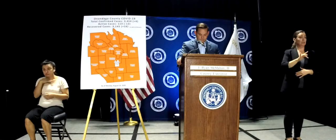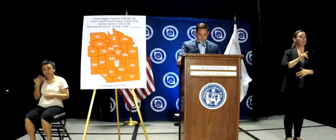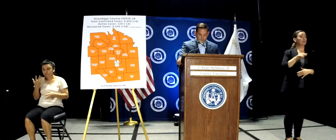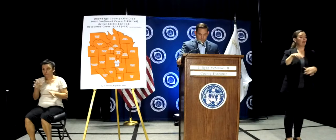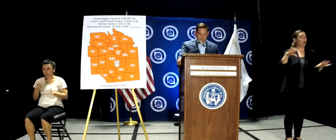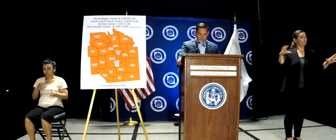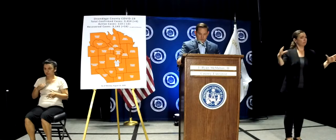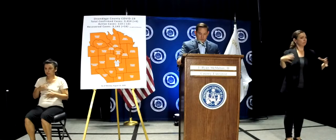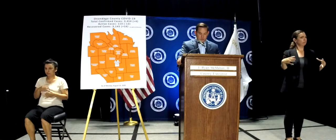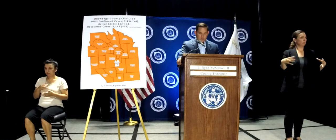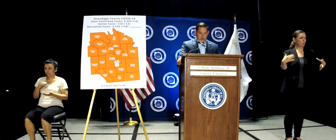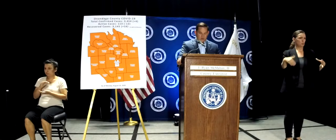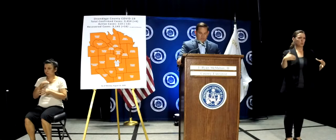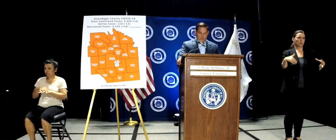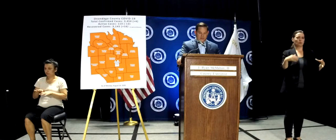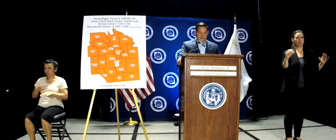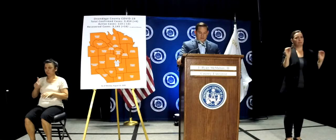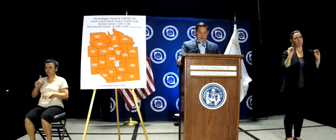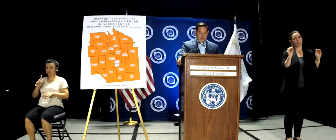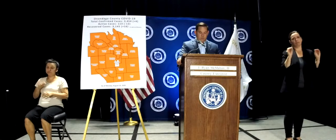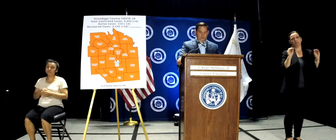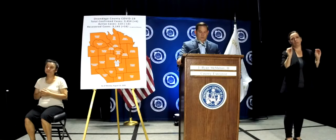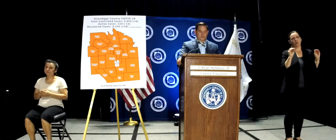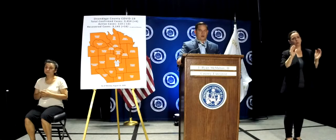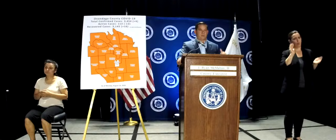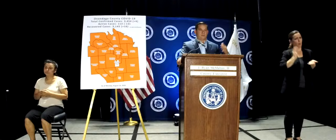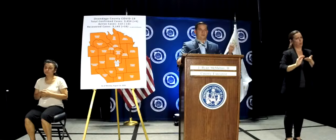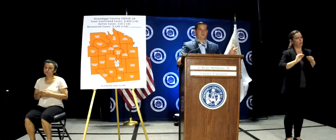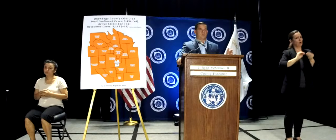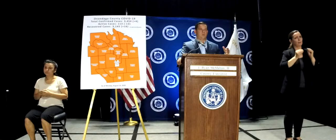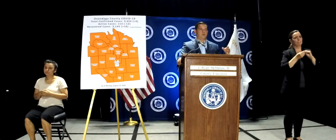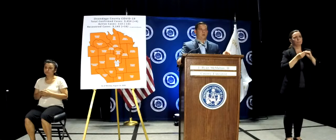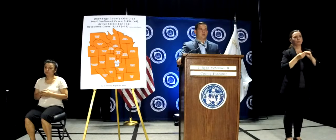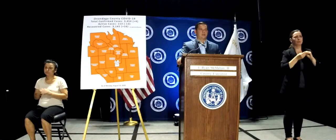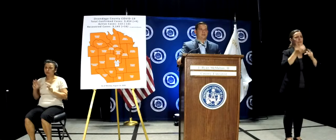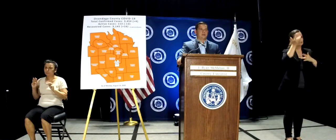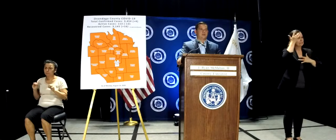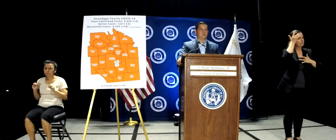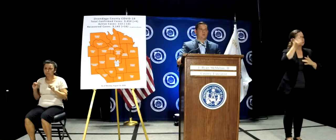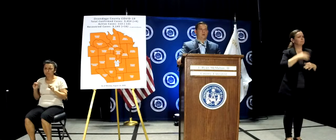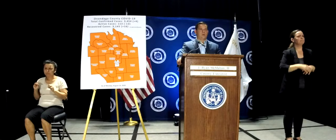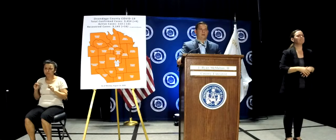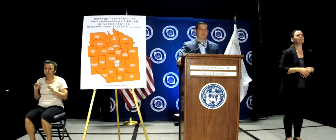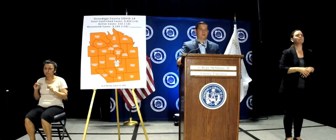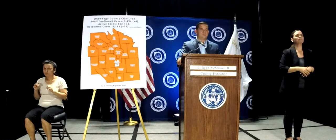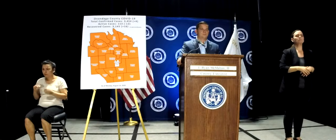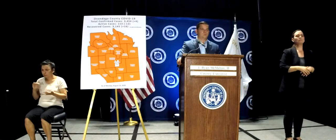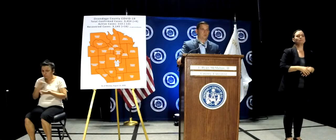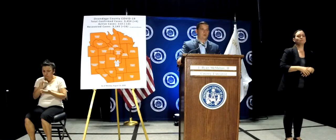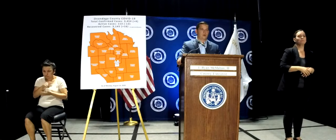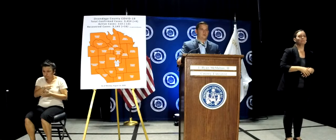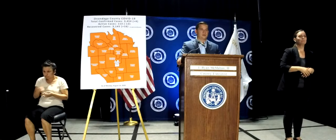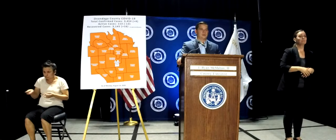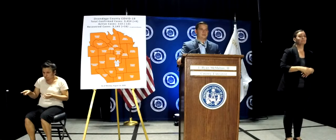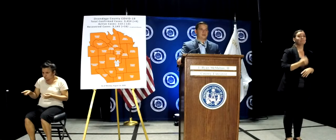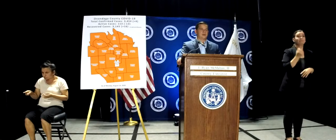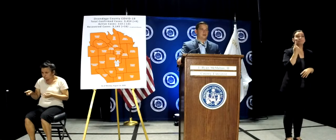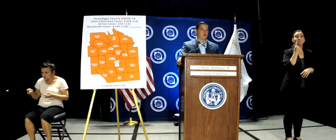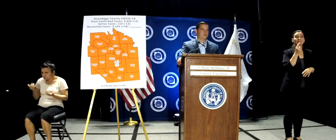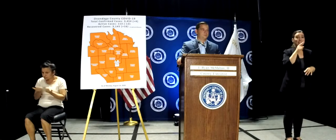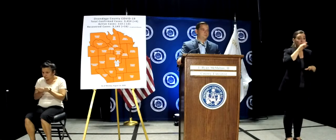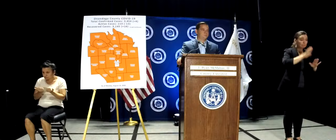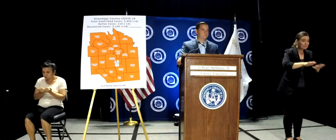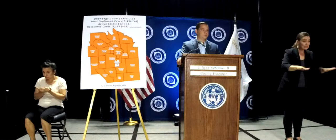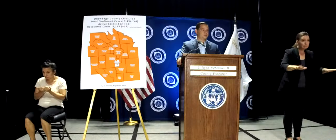COVID-19. But that's important that we talk about this. And when we look at the kids, what do we know about the kids? What we know is that kids can